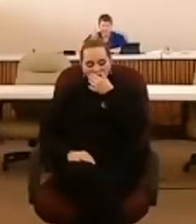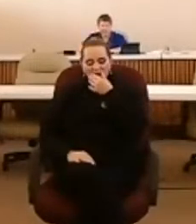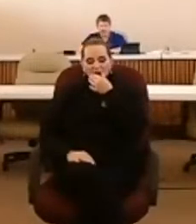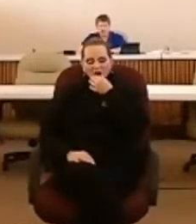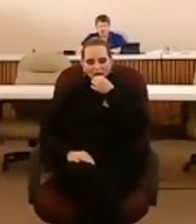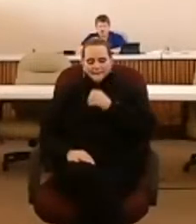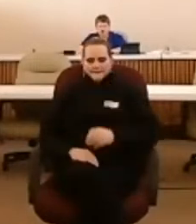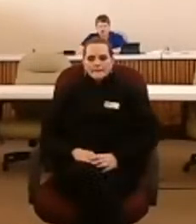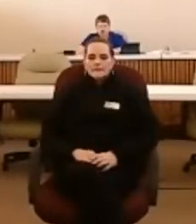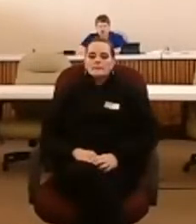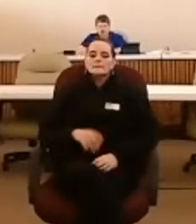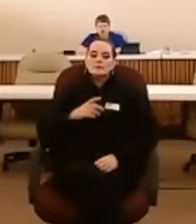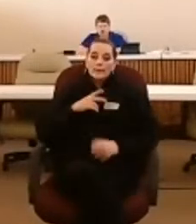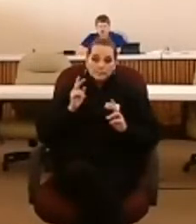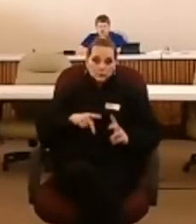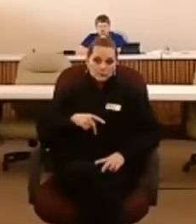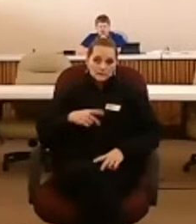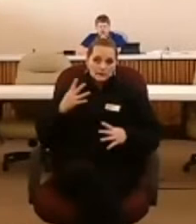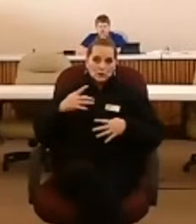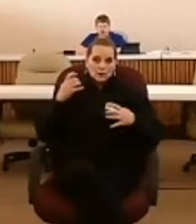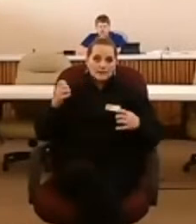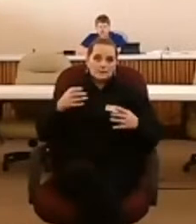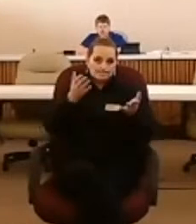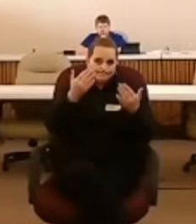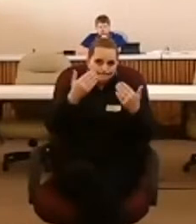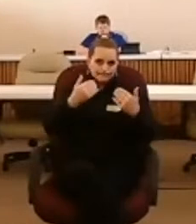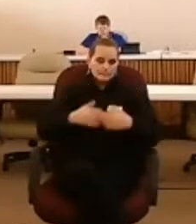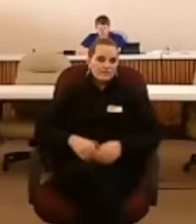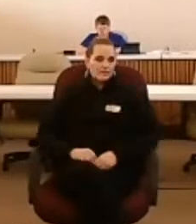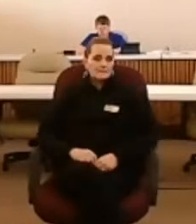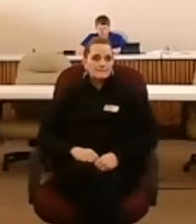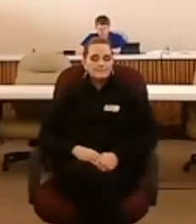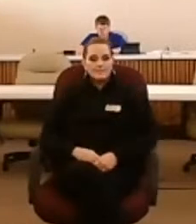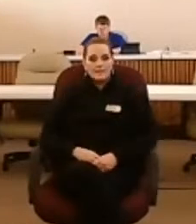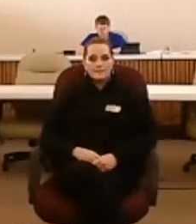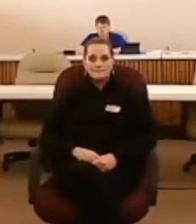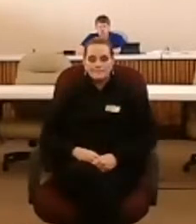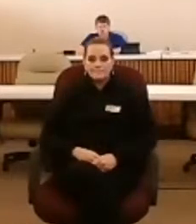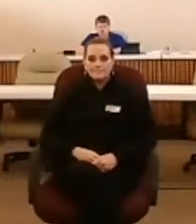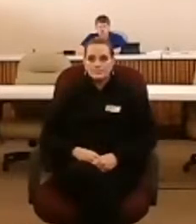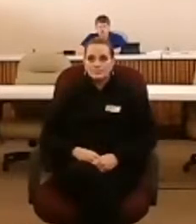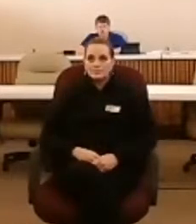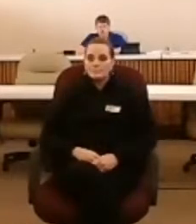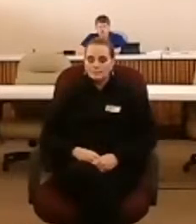So we had a person in the audience. Come on up.